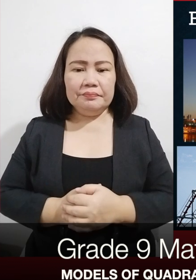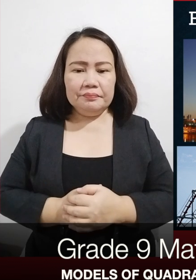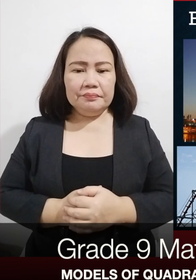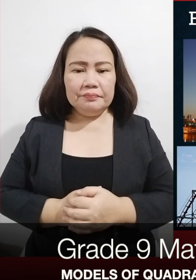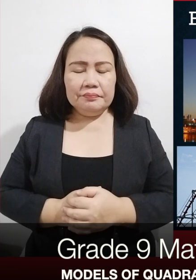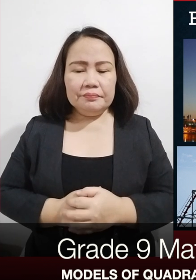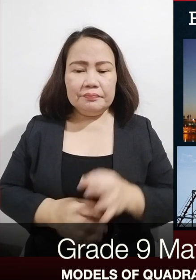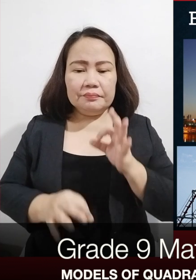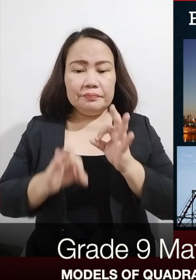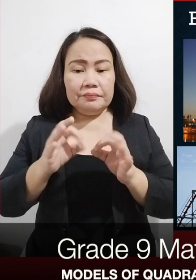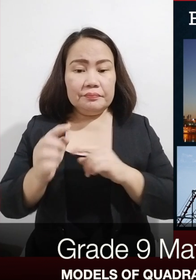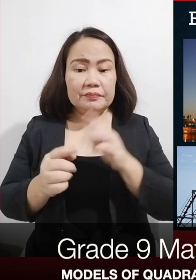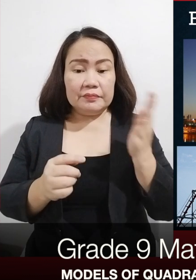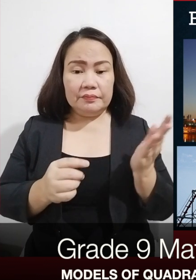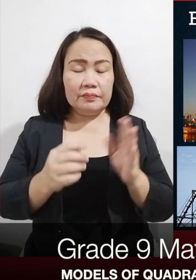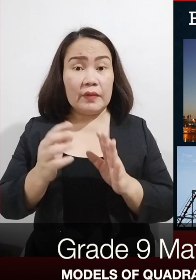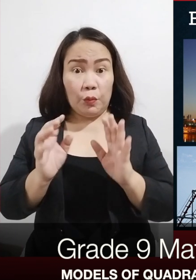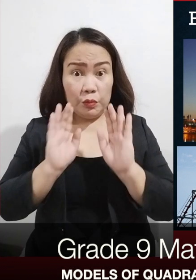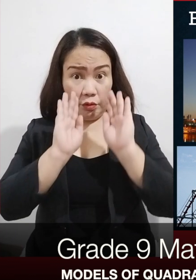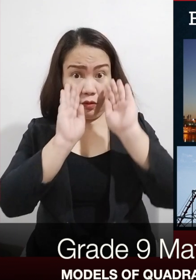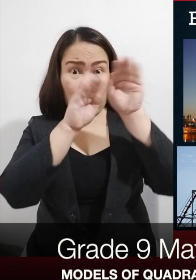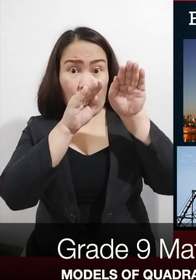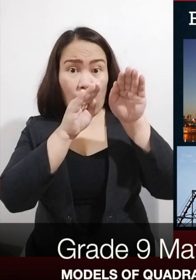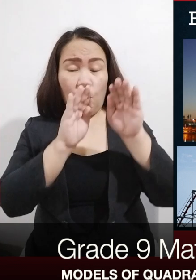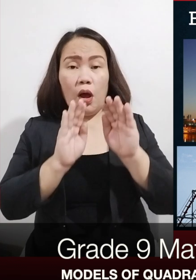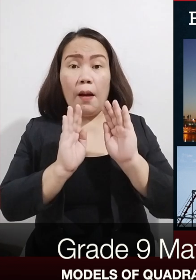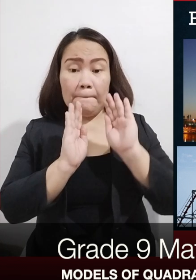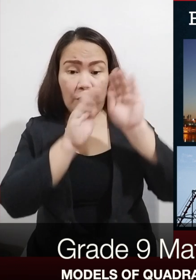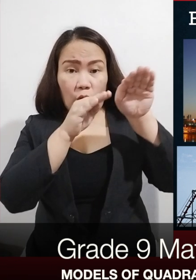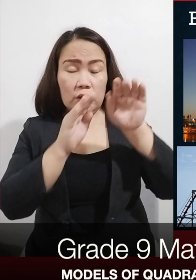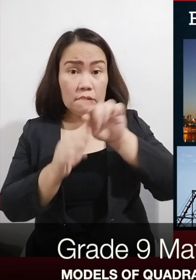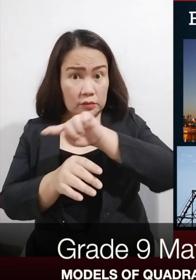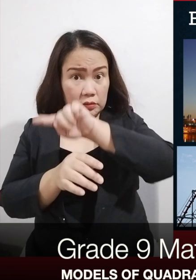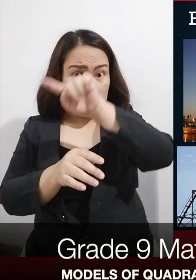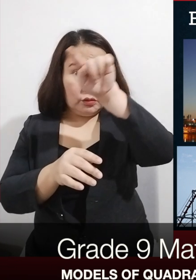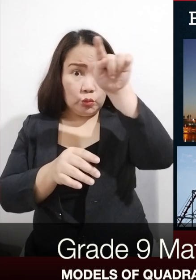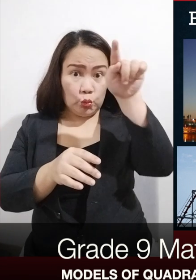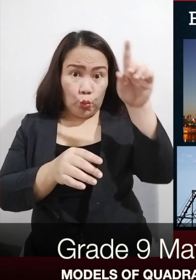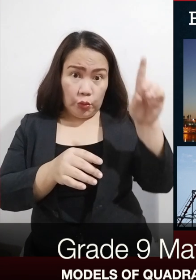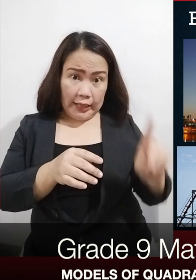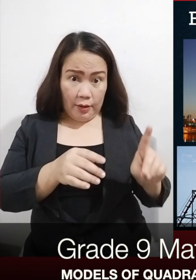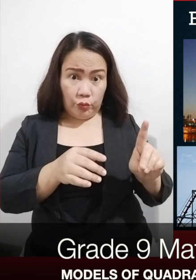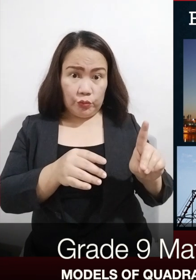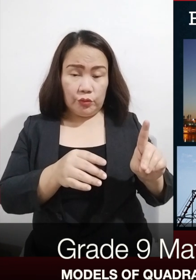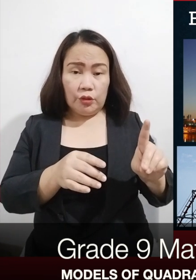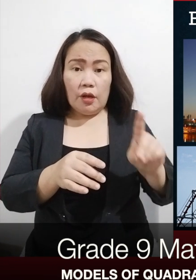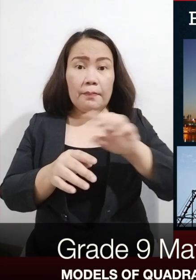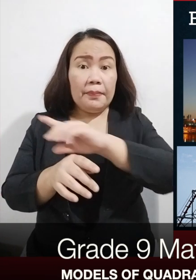explain this part. When we throw a ball at hanggang pagbaba niya,